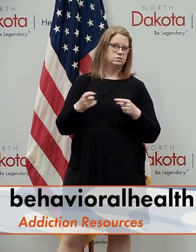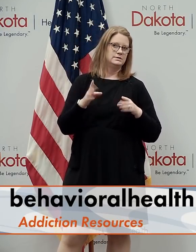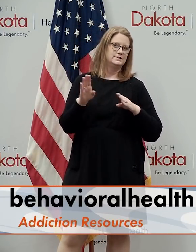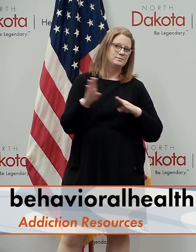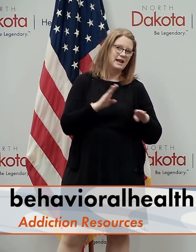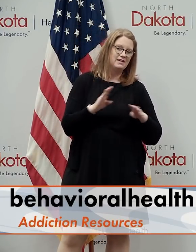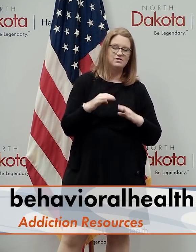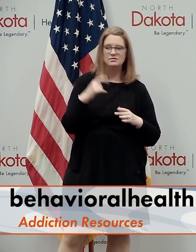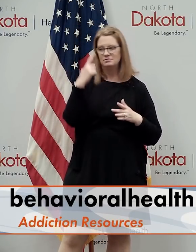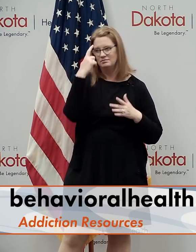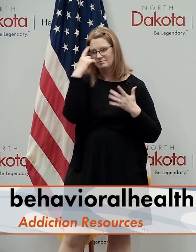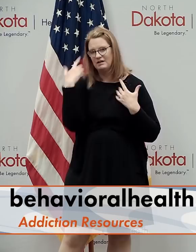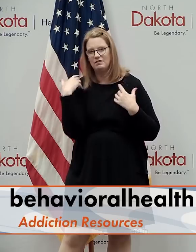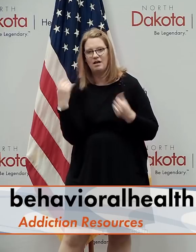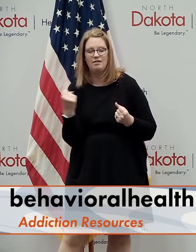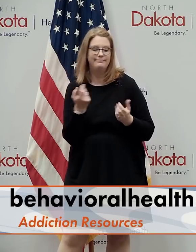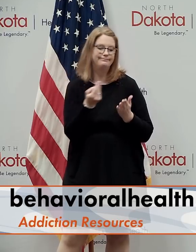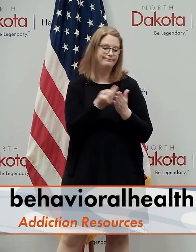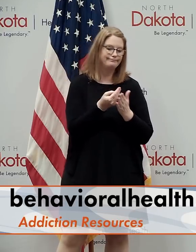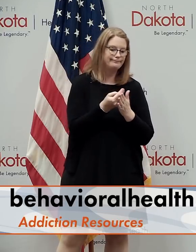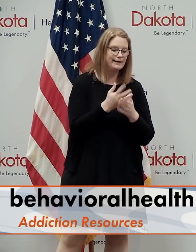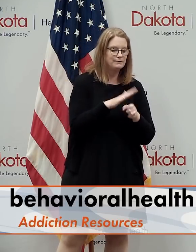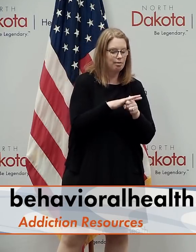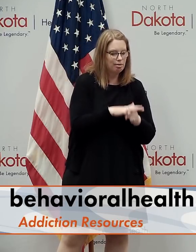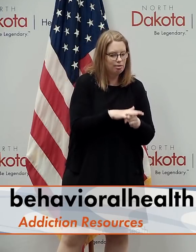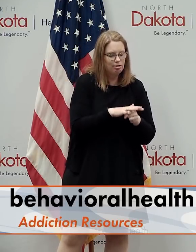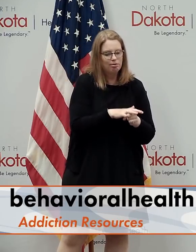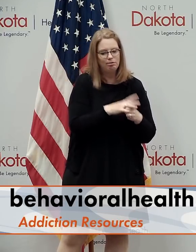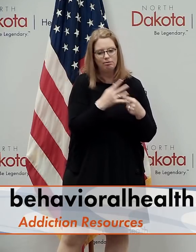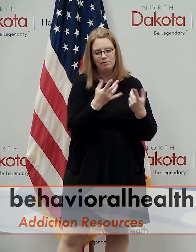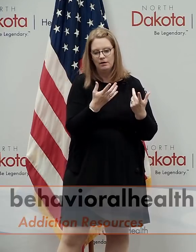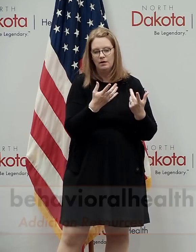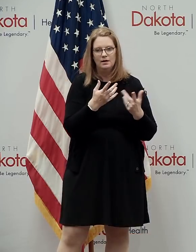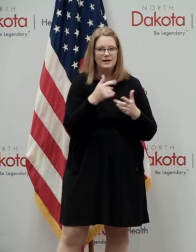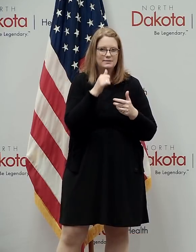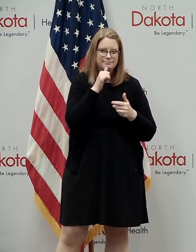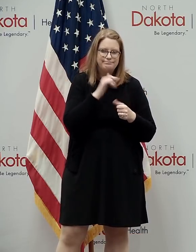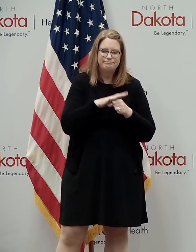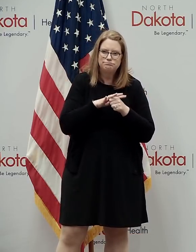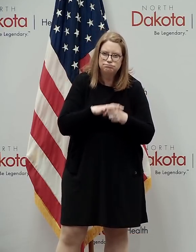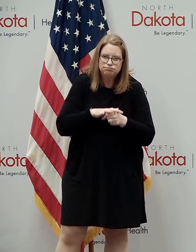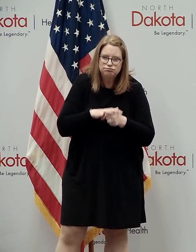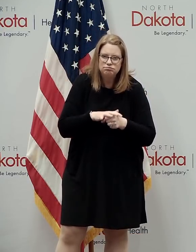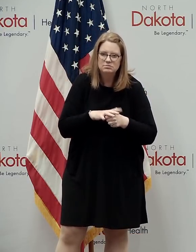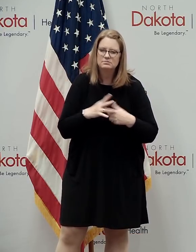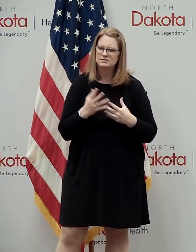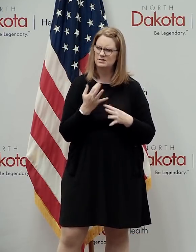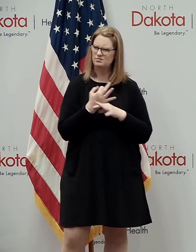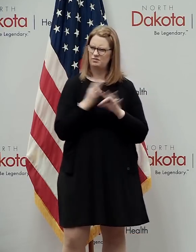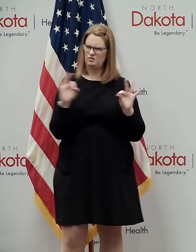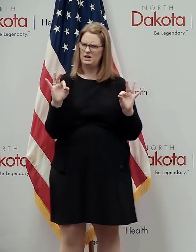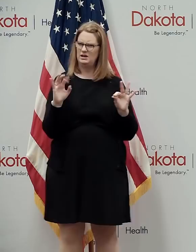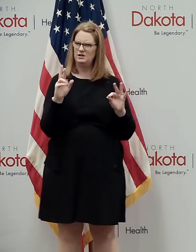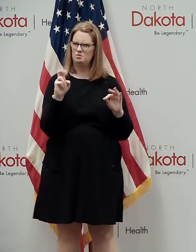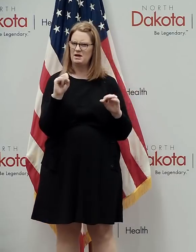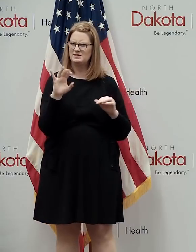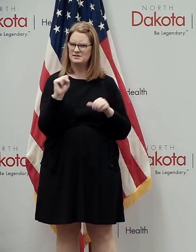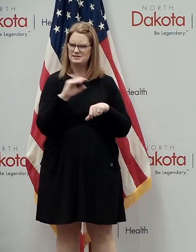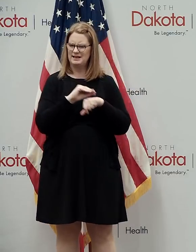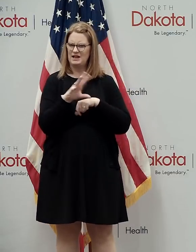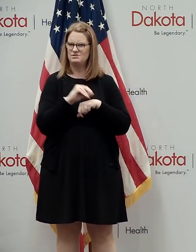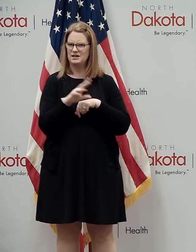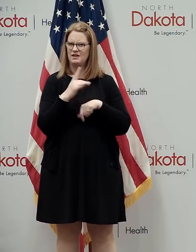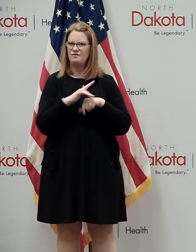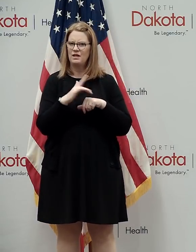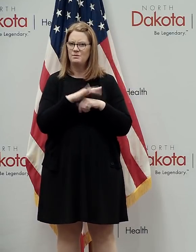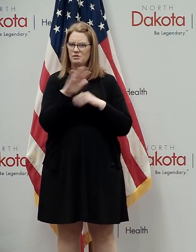behavioral, mental health, financial struggles, just stress in general, there's free and confidential crisis counseling services